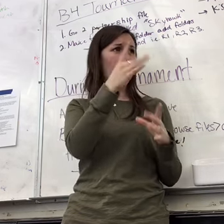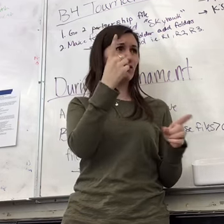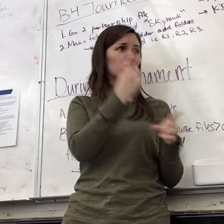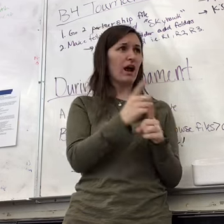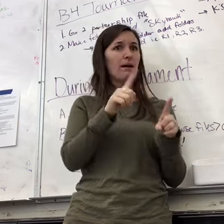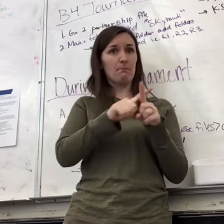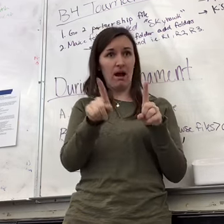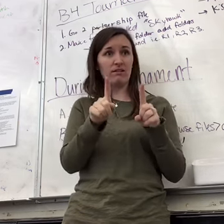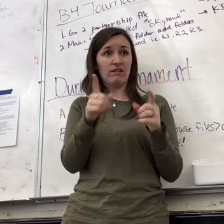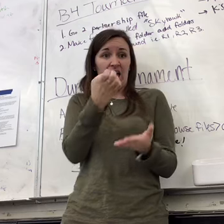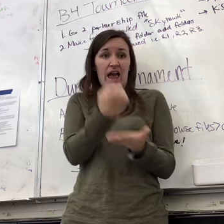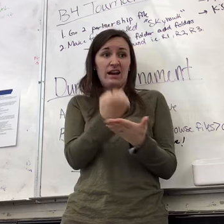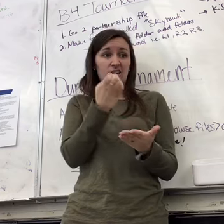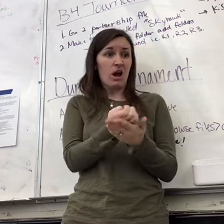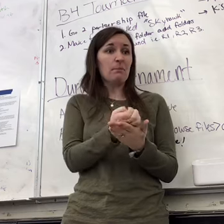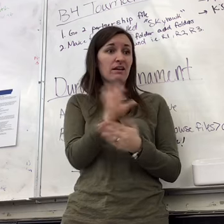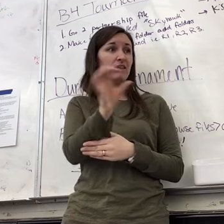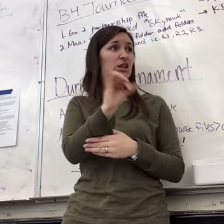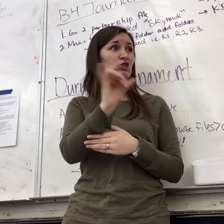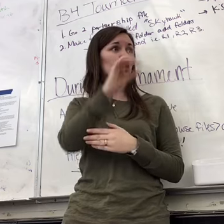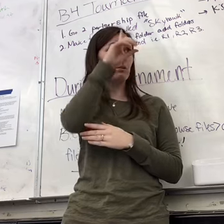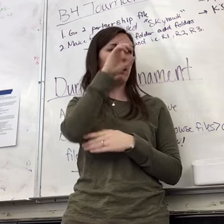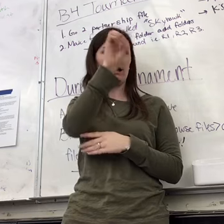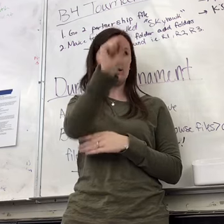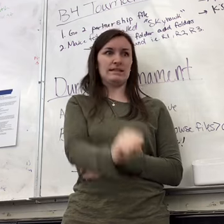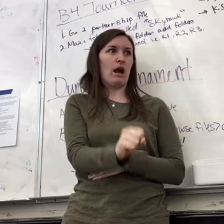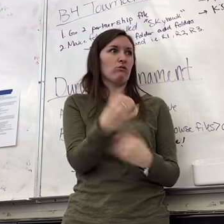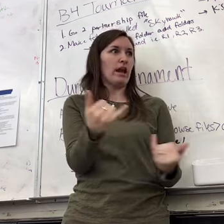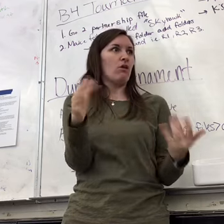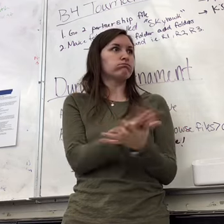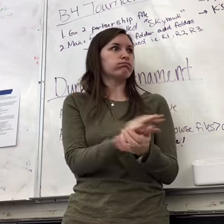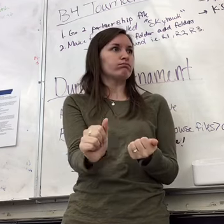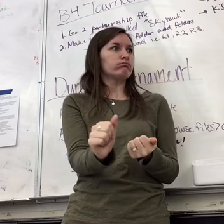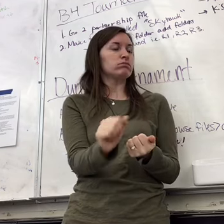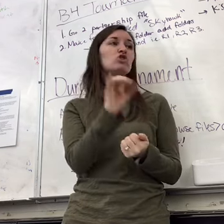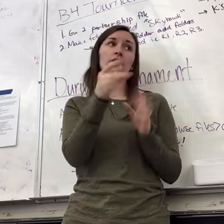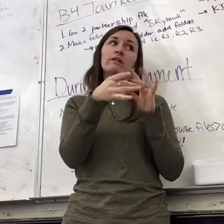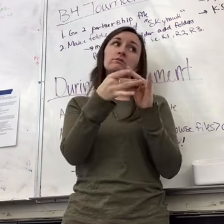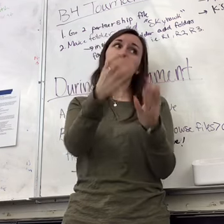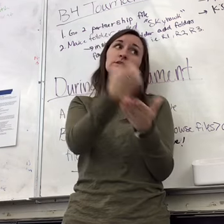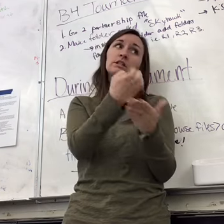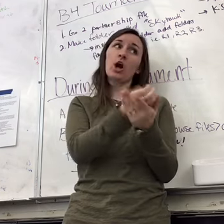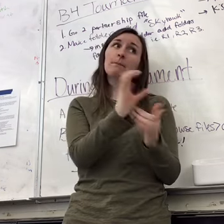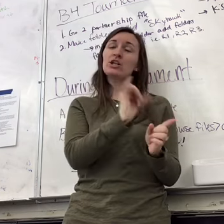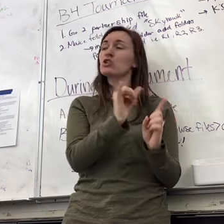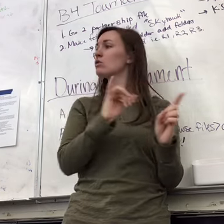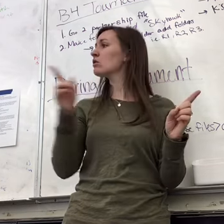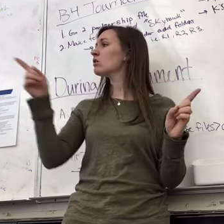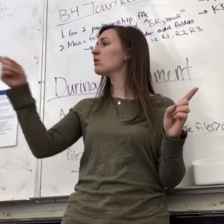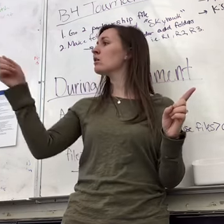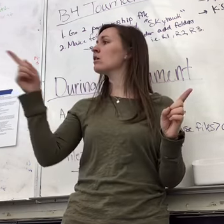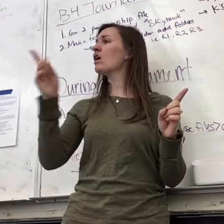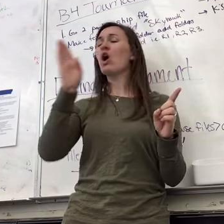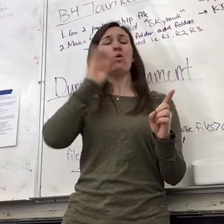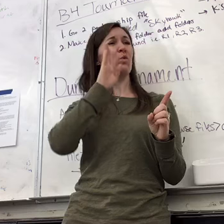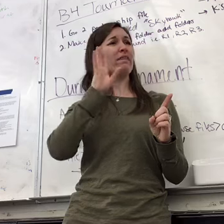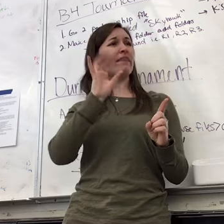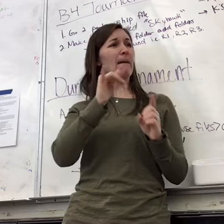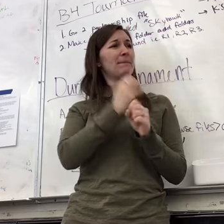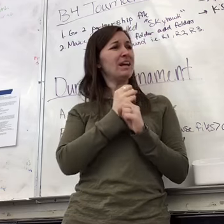the South, especially the economy. So this is another economic one right here. Could that be counted as a cause of Reconstruction?